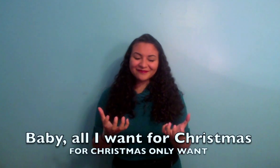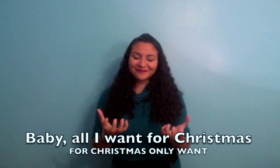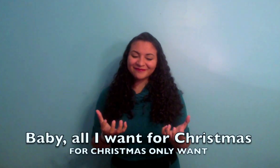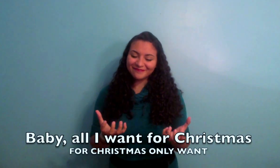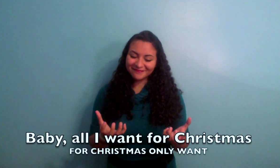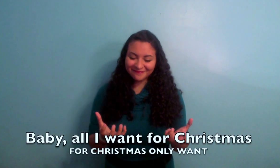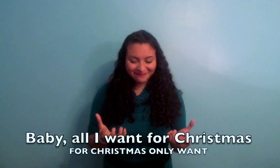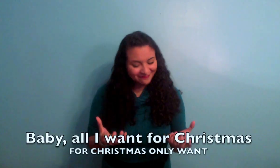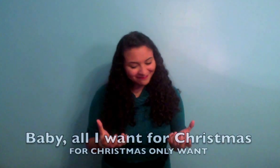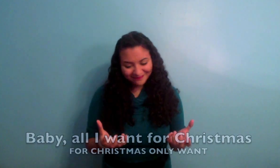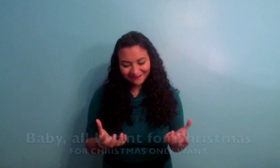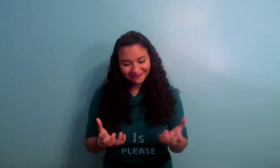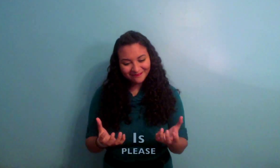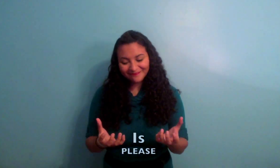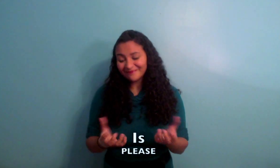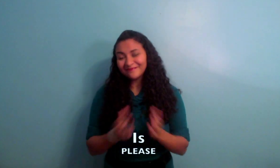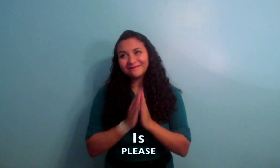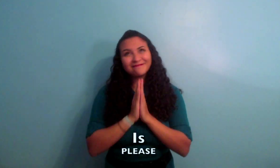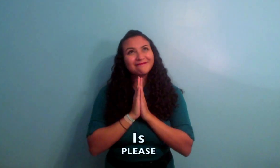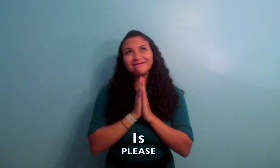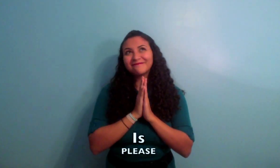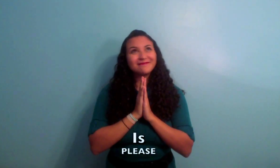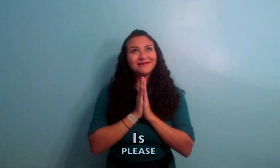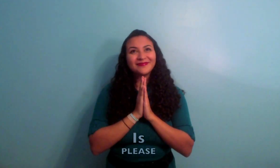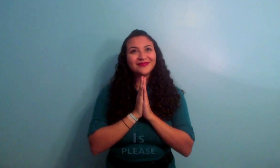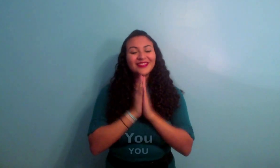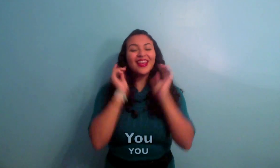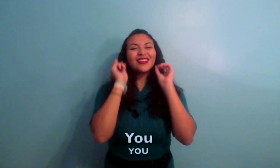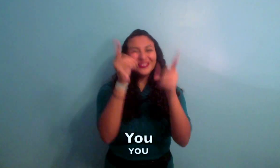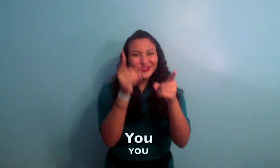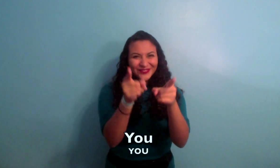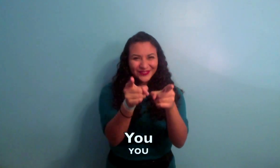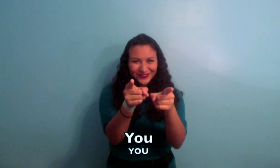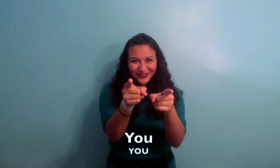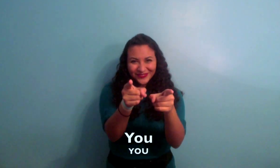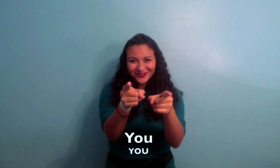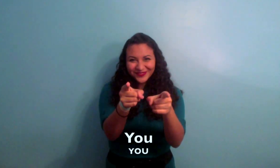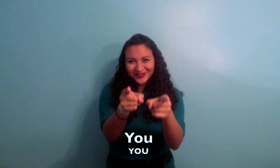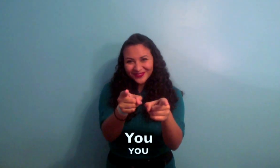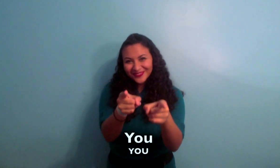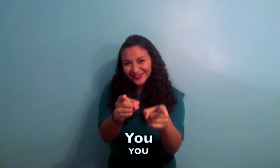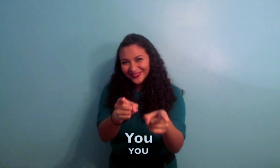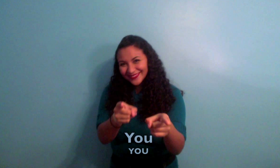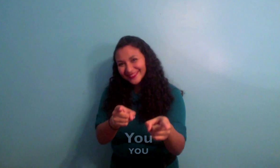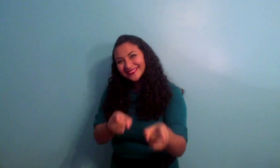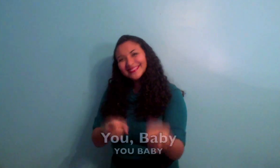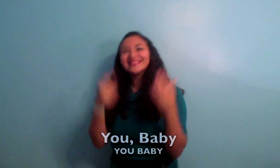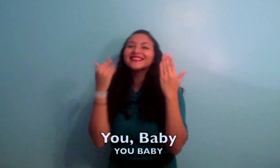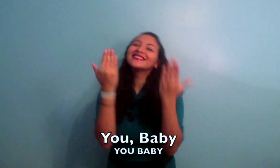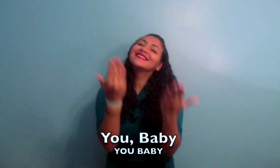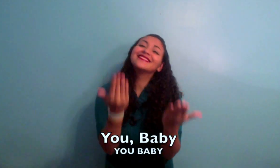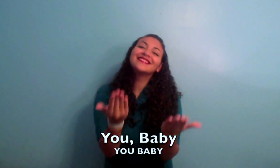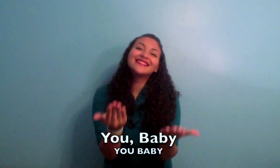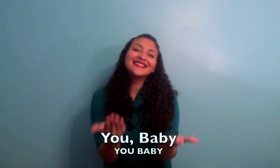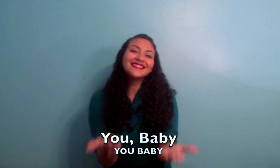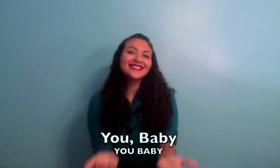just want be Is You You You